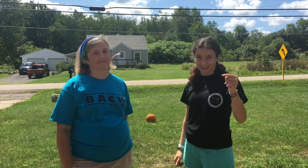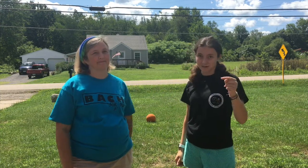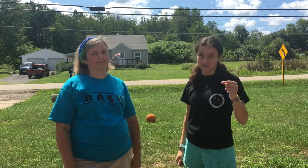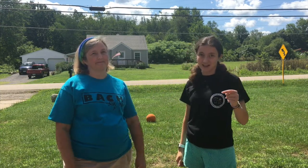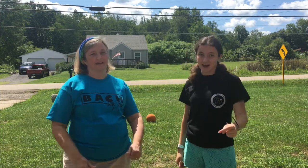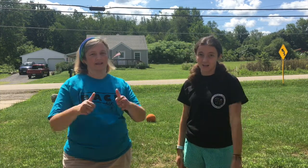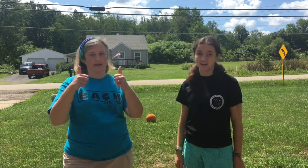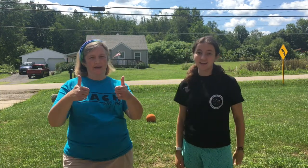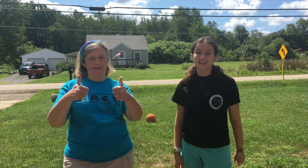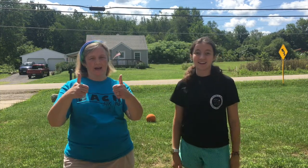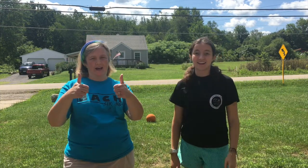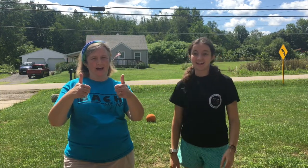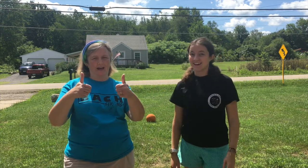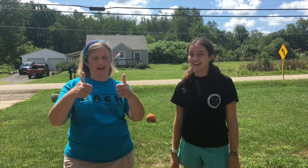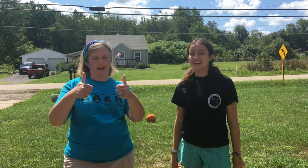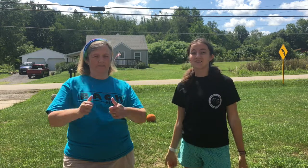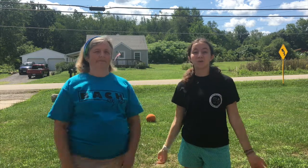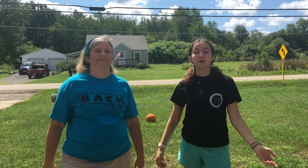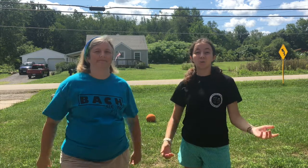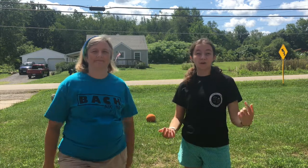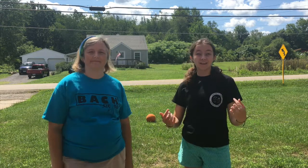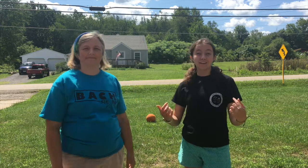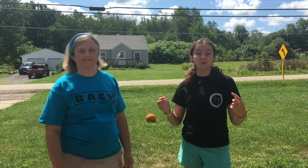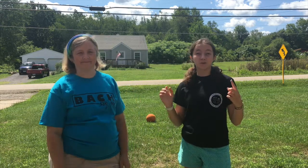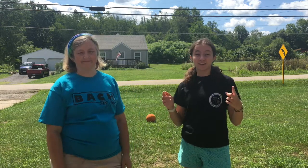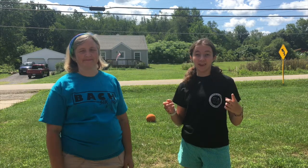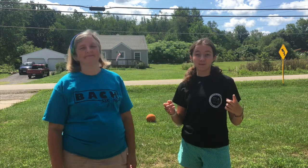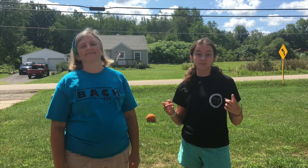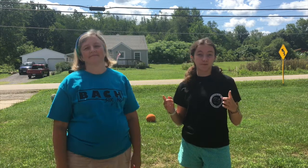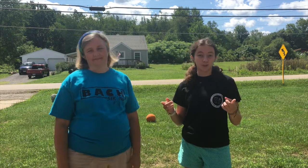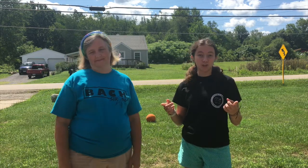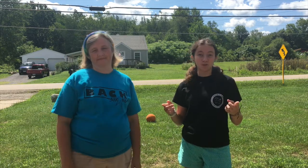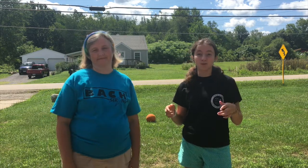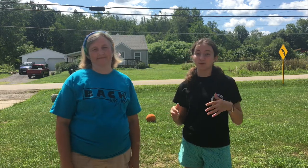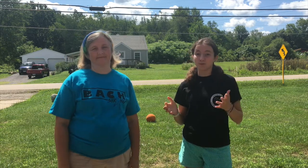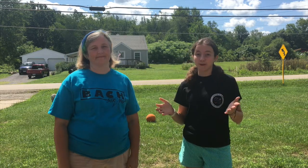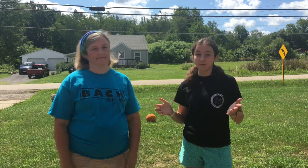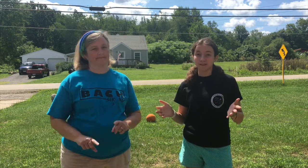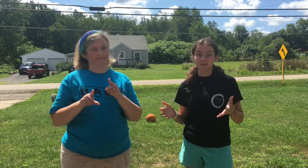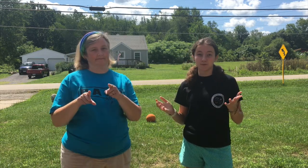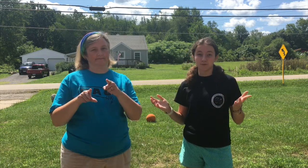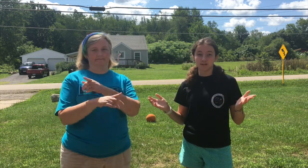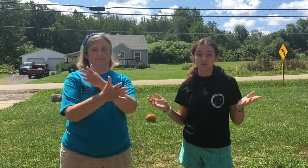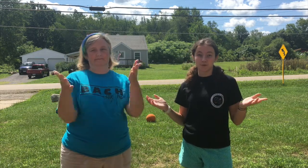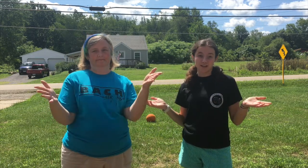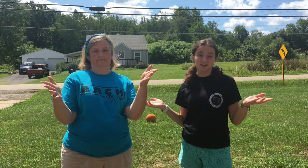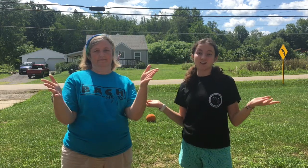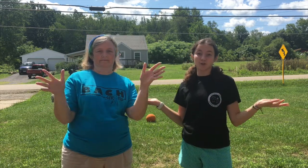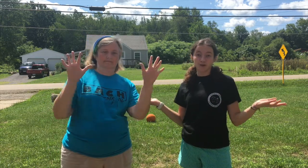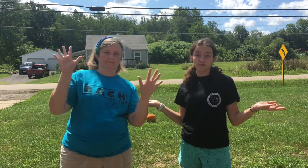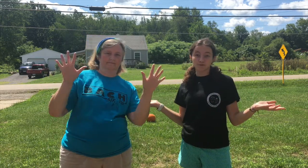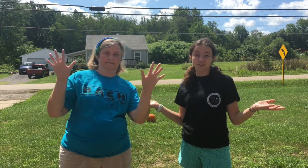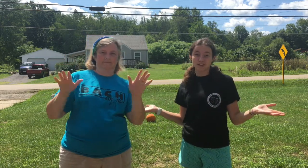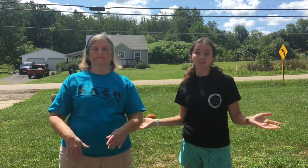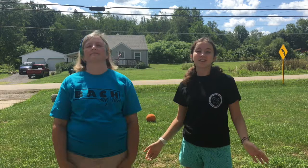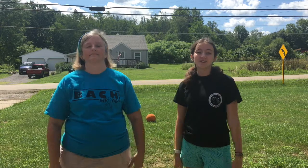Game time. Game time! It's when we give you a game for you, your family, your friends, your pets, whoever's there to